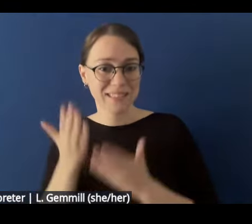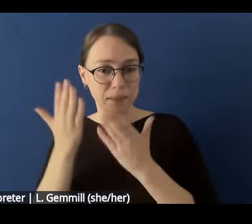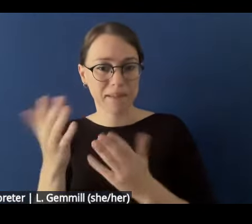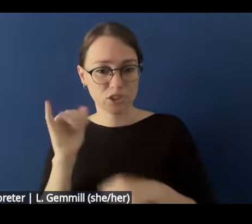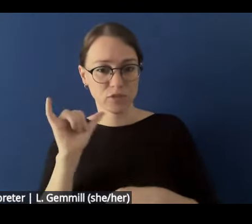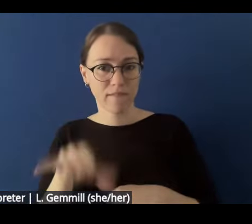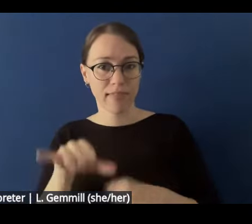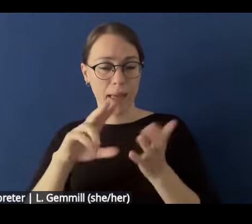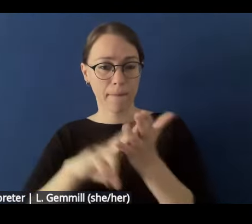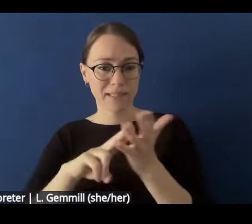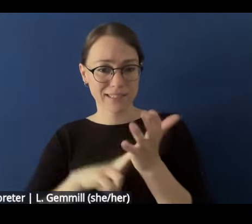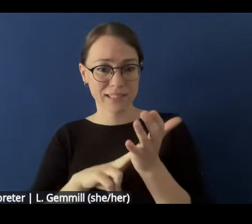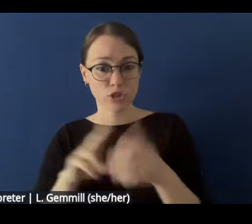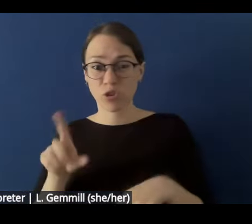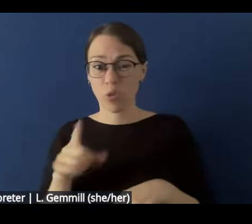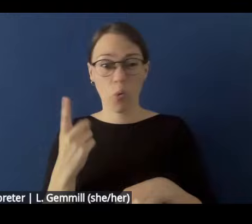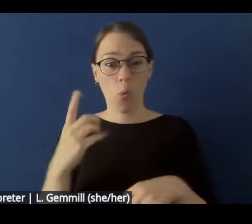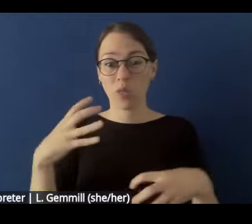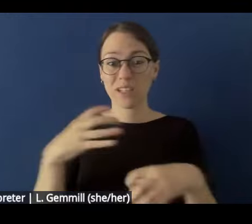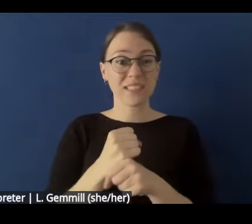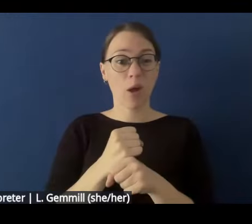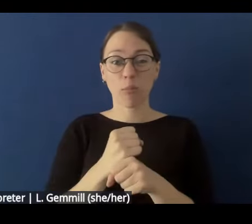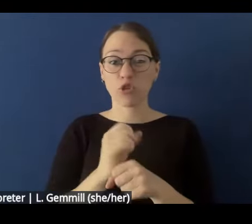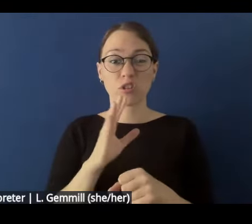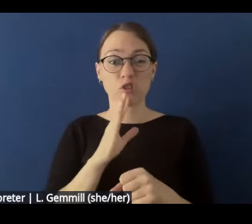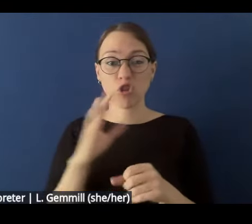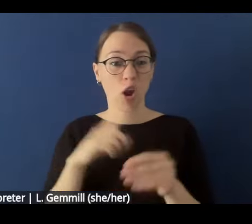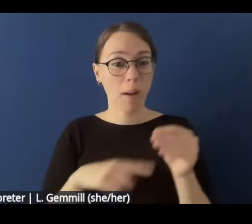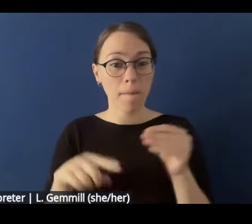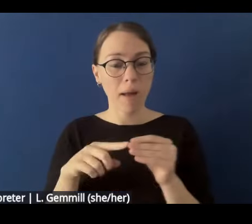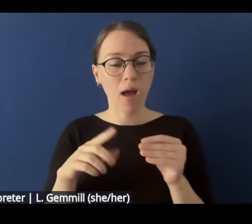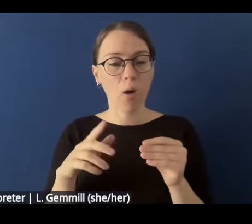summary references local school districts.